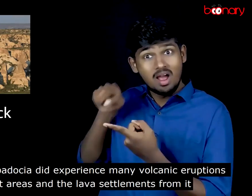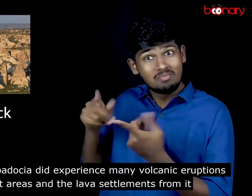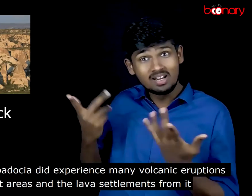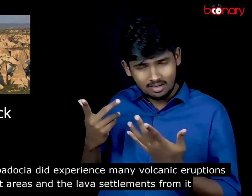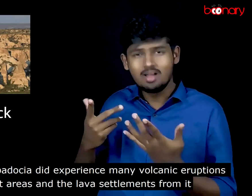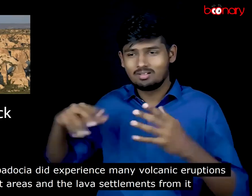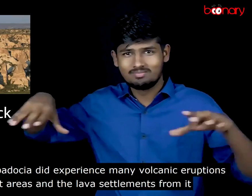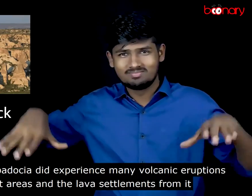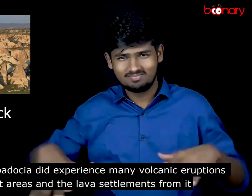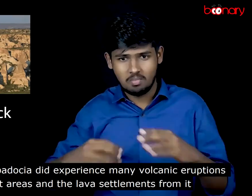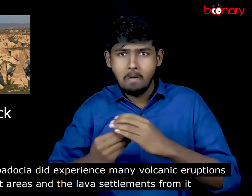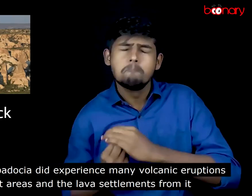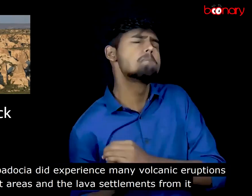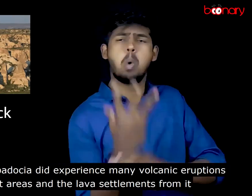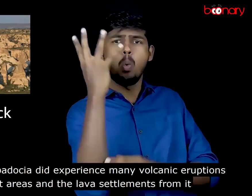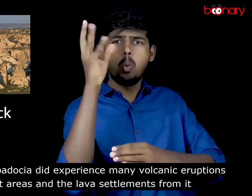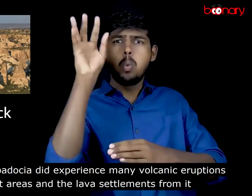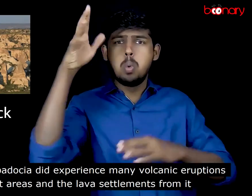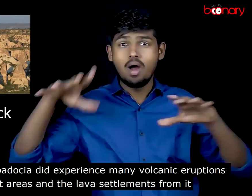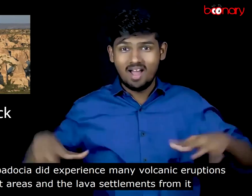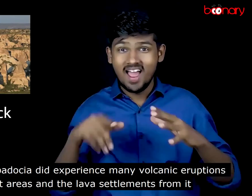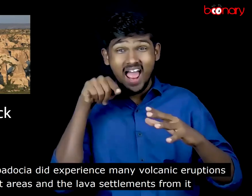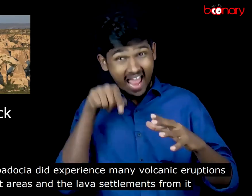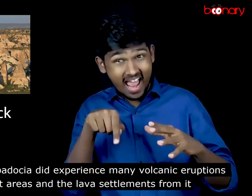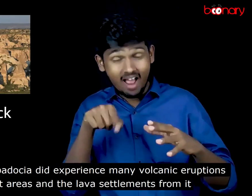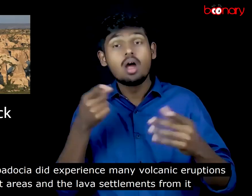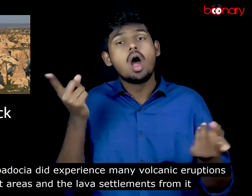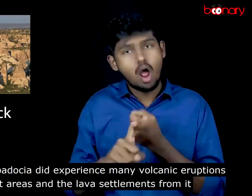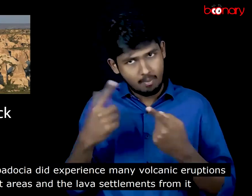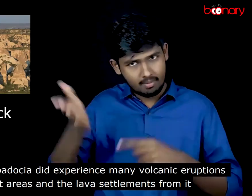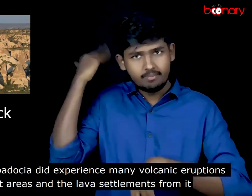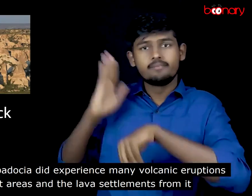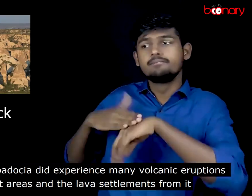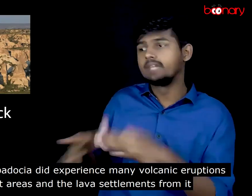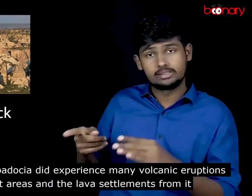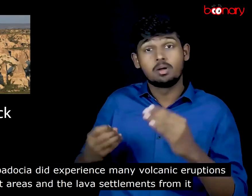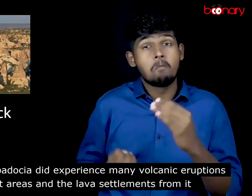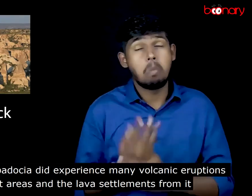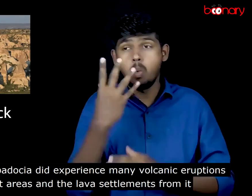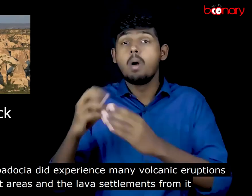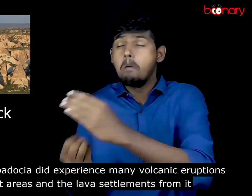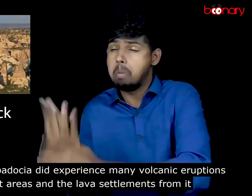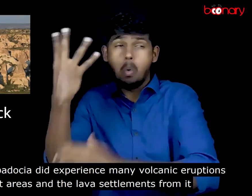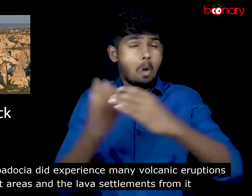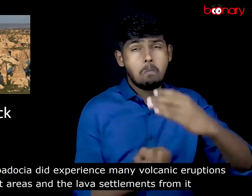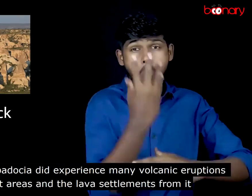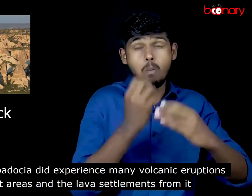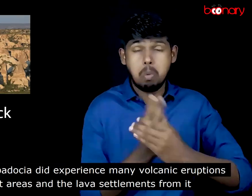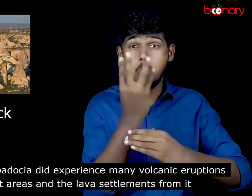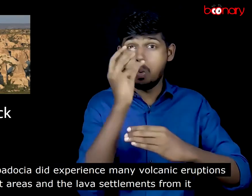Cappadocia did experience many volcanic eruptions in different areas,